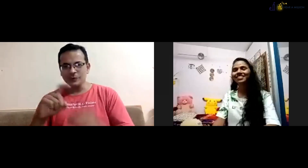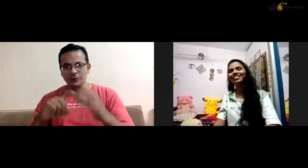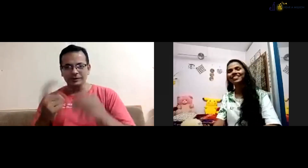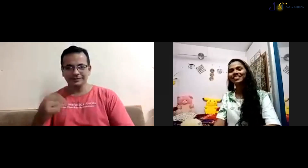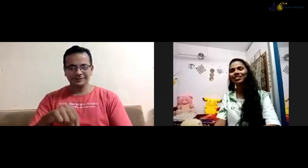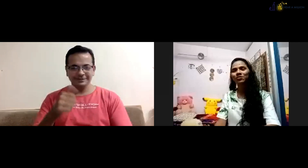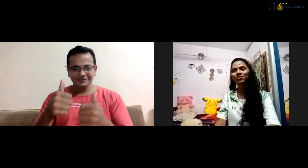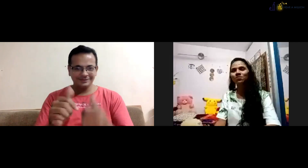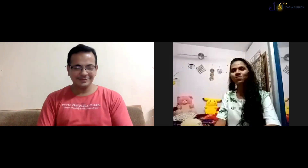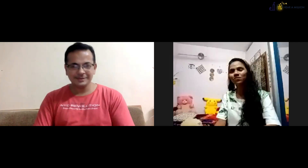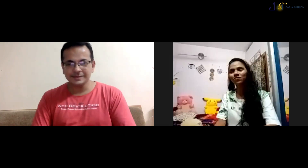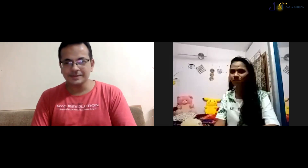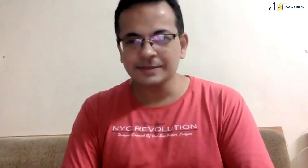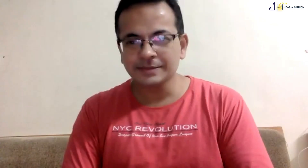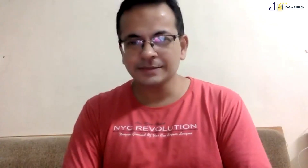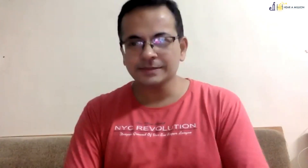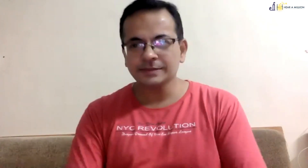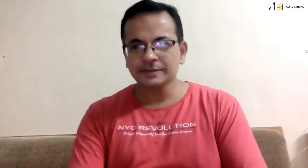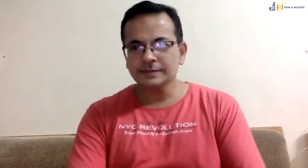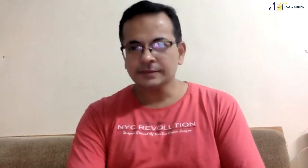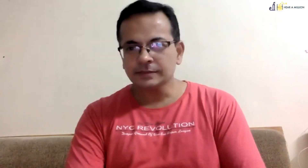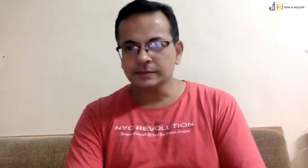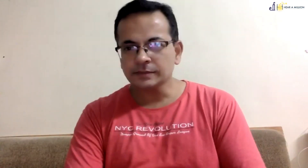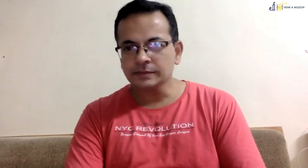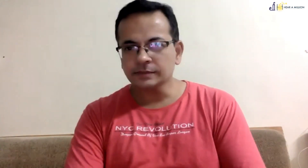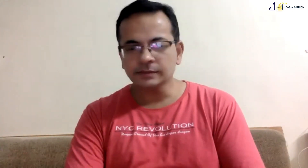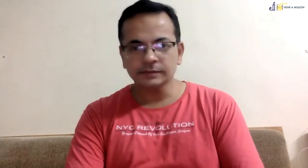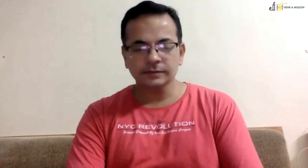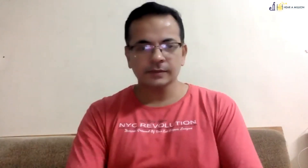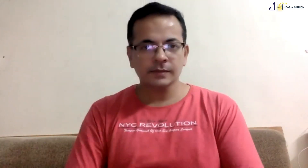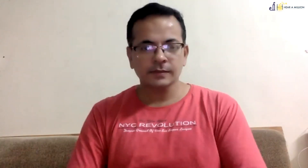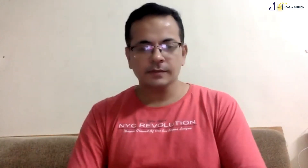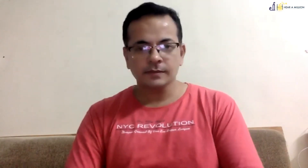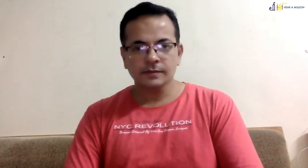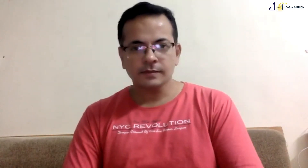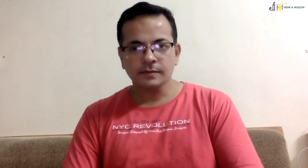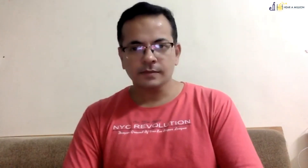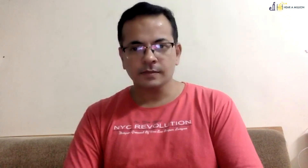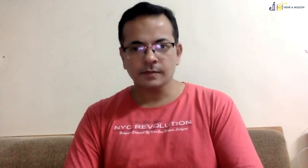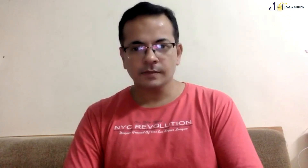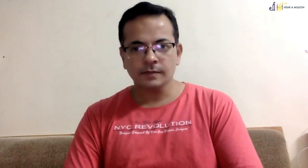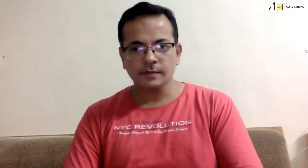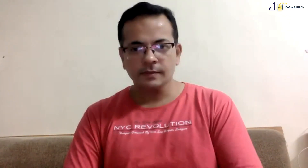you have to do. Okay, sure, I'll be doing that. So Thank you. we can take another question.